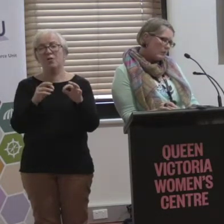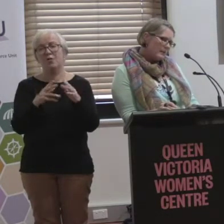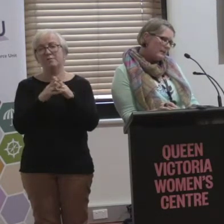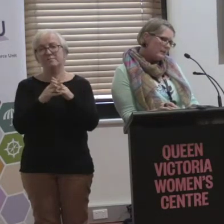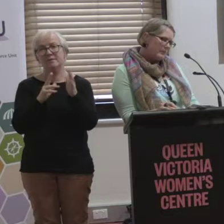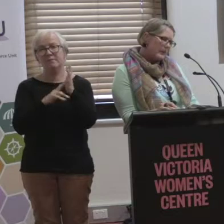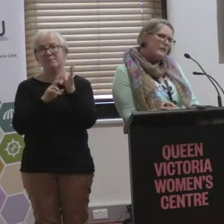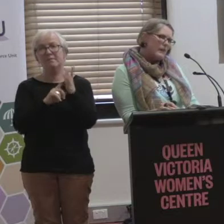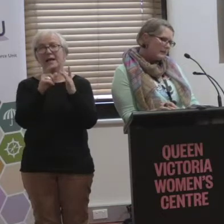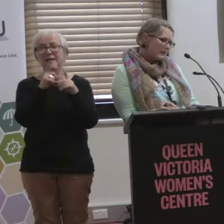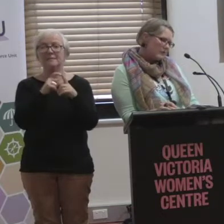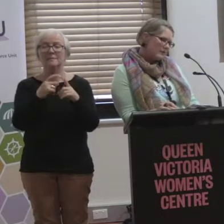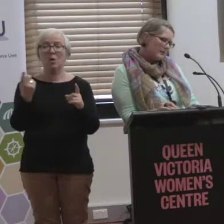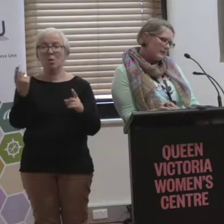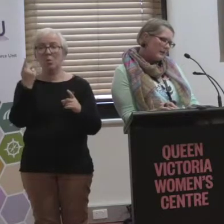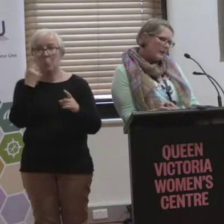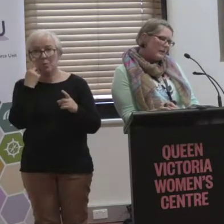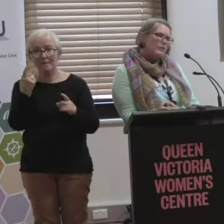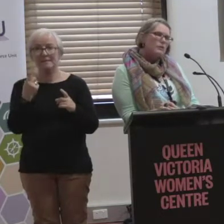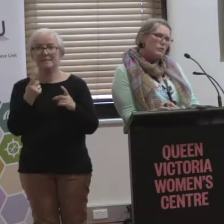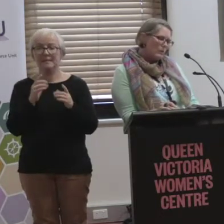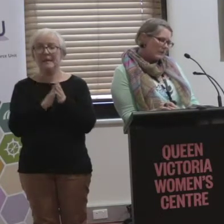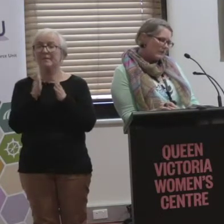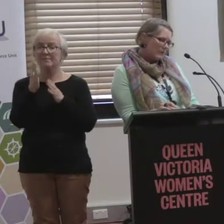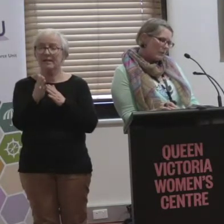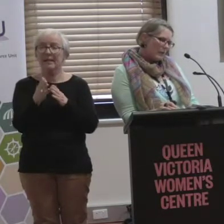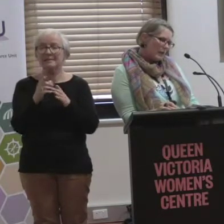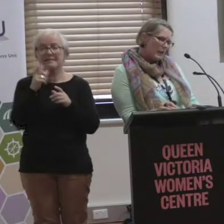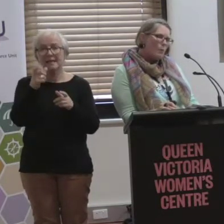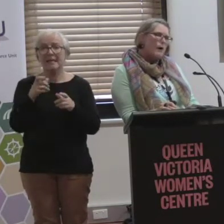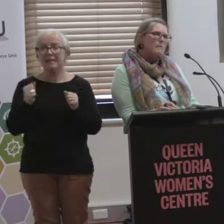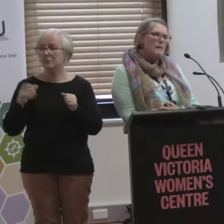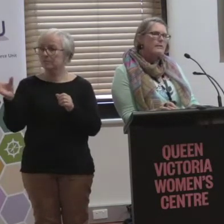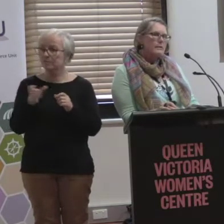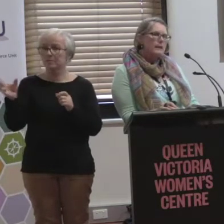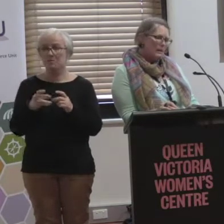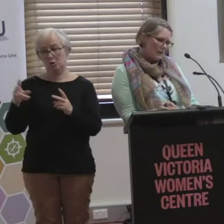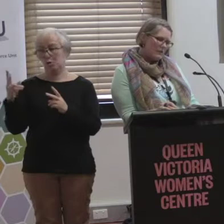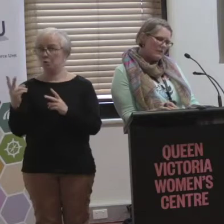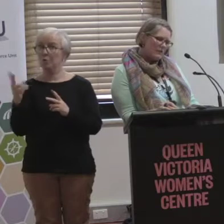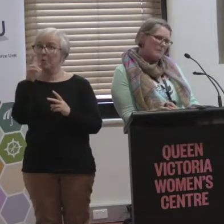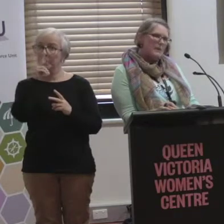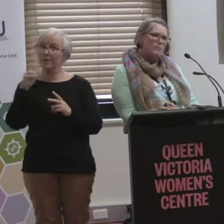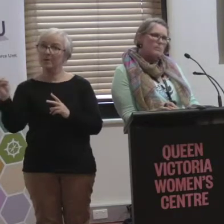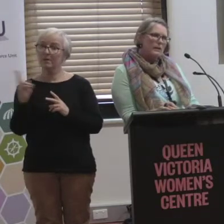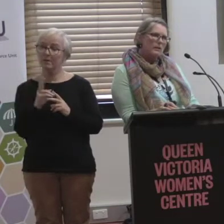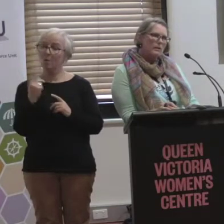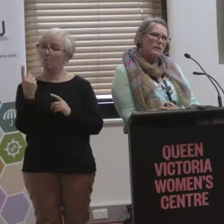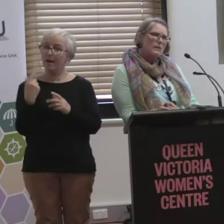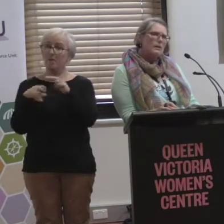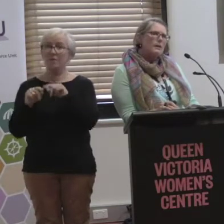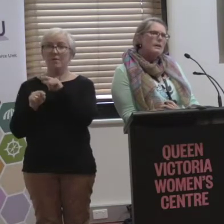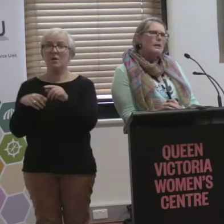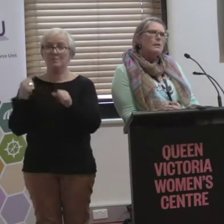specific to witnessing, an advanced care directive. There are 2 witnesses required and 1 must be a registered medical